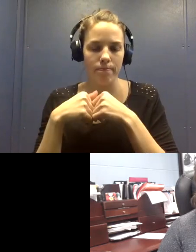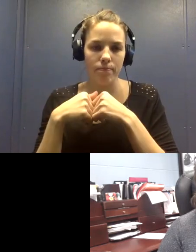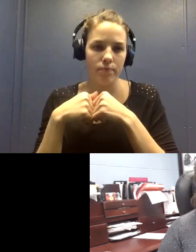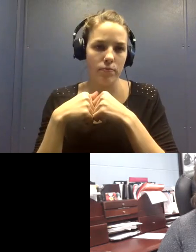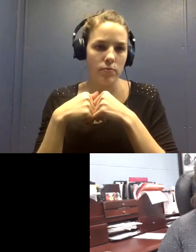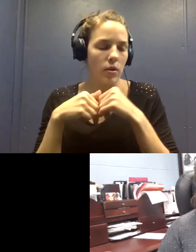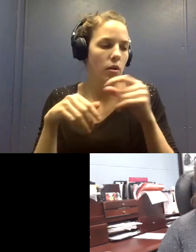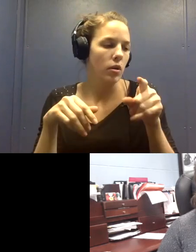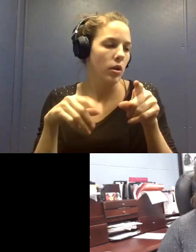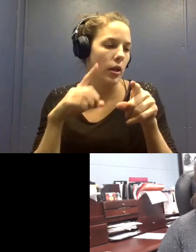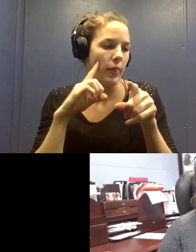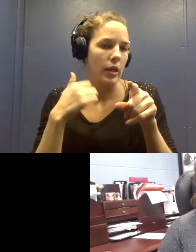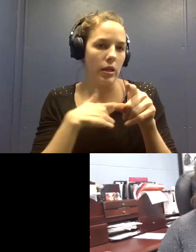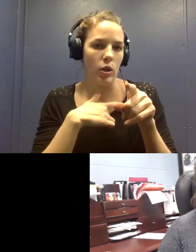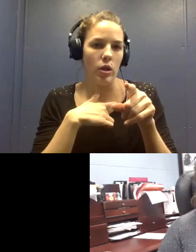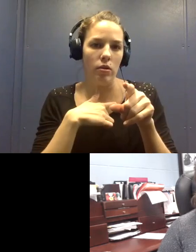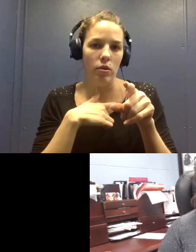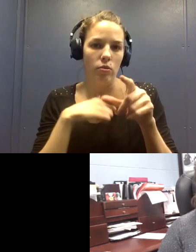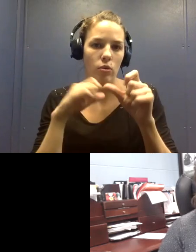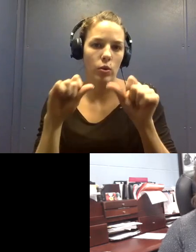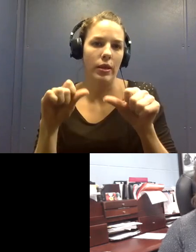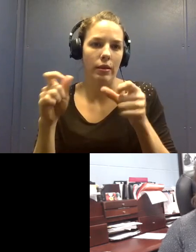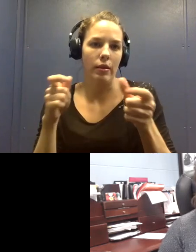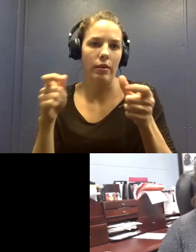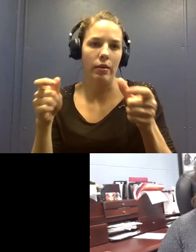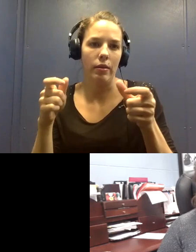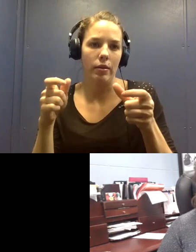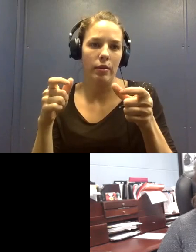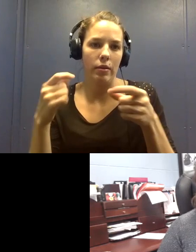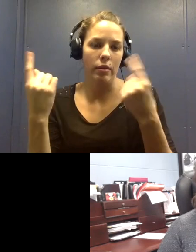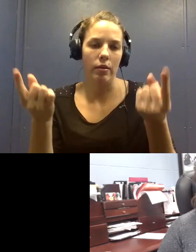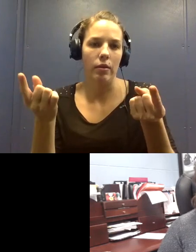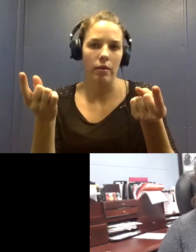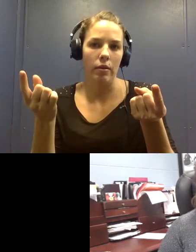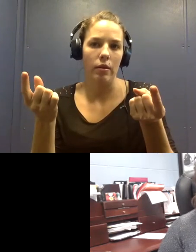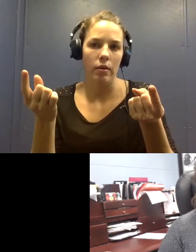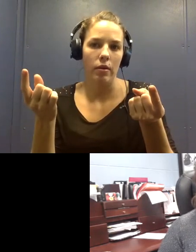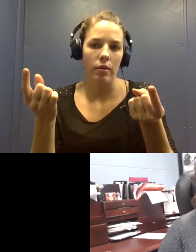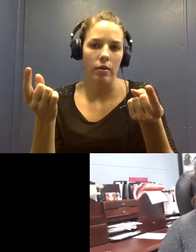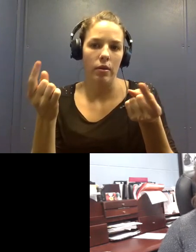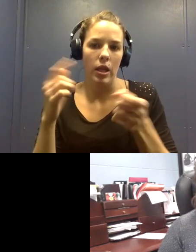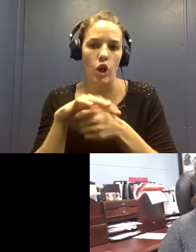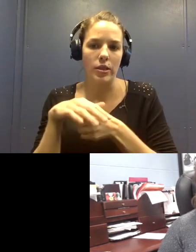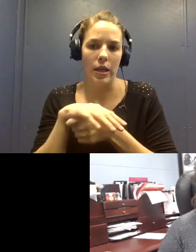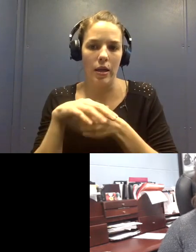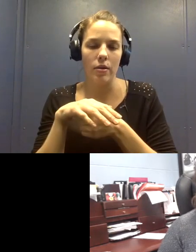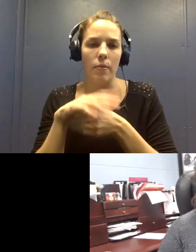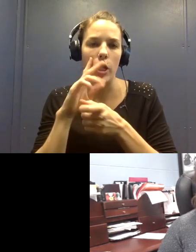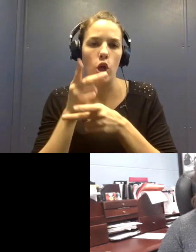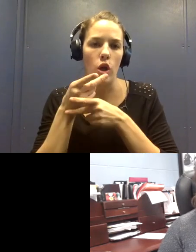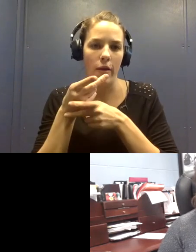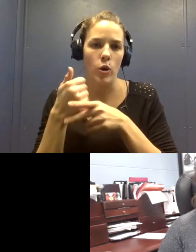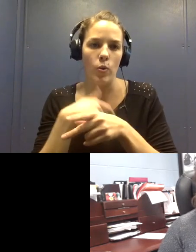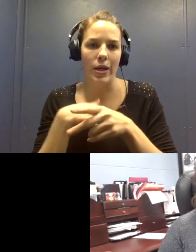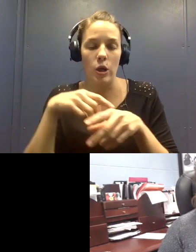Well, I think we can probably handle this and have been at our site by being careful when we